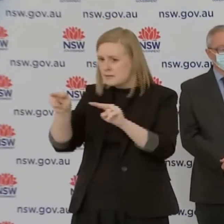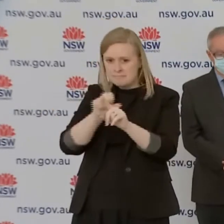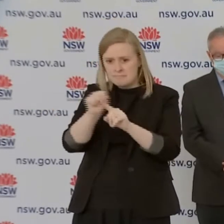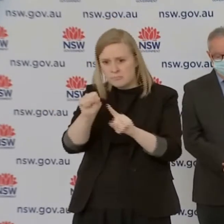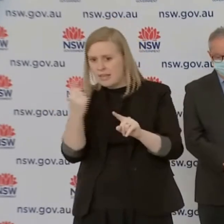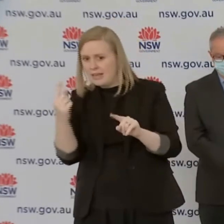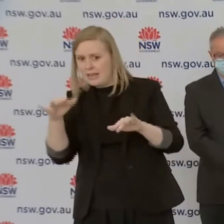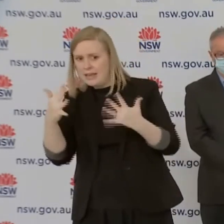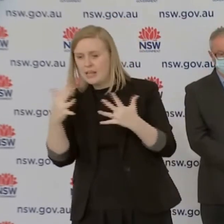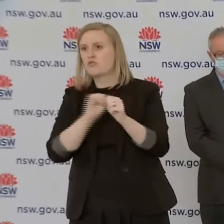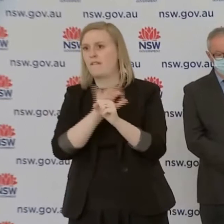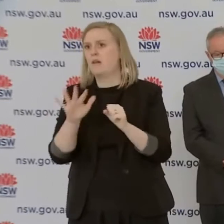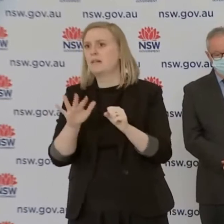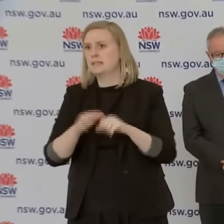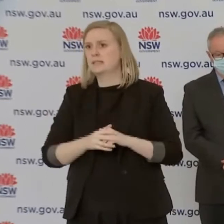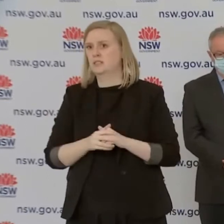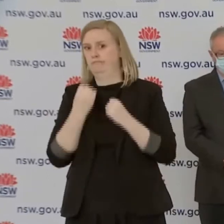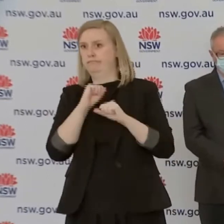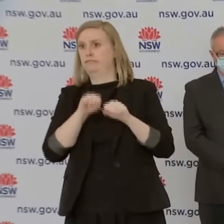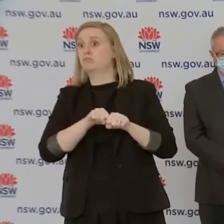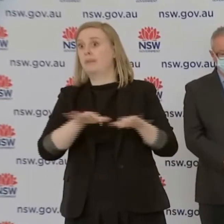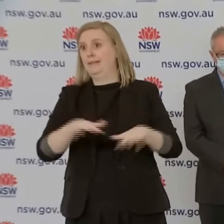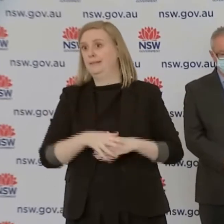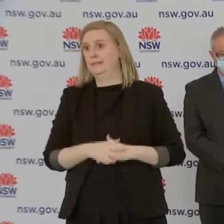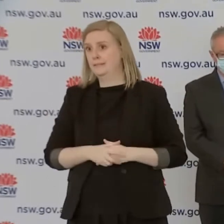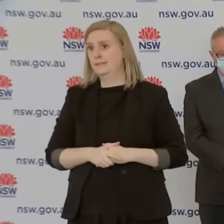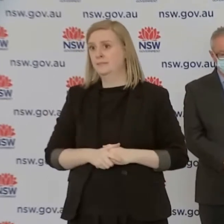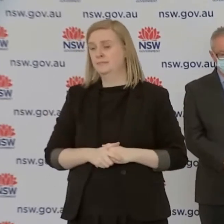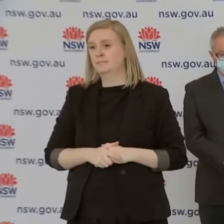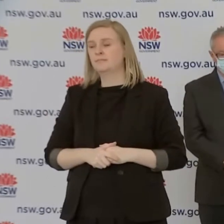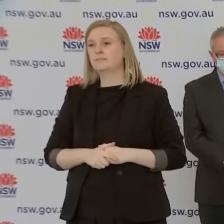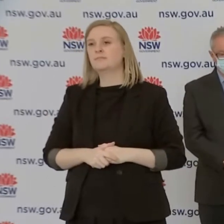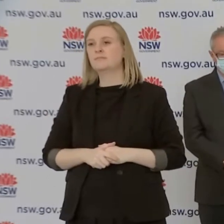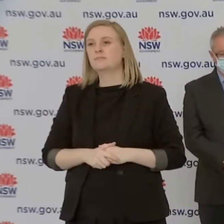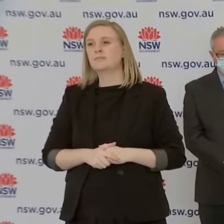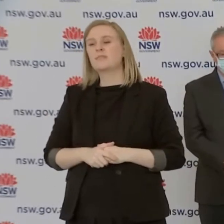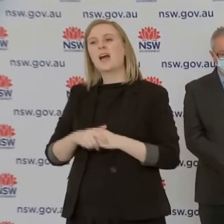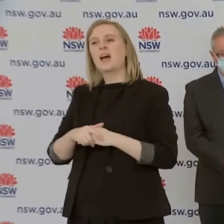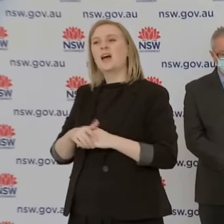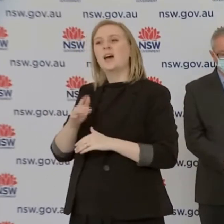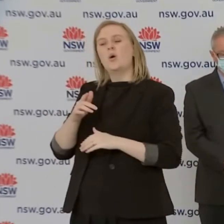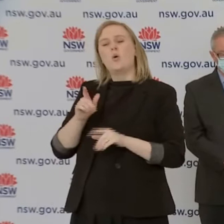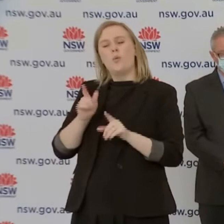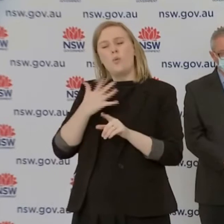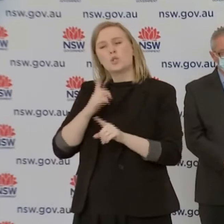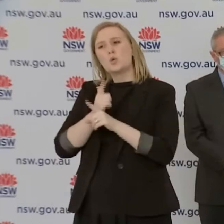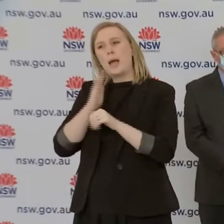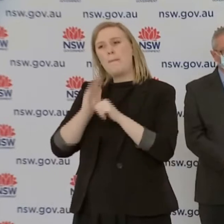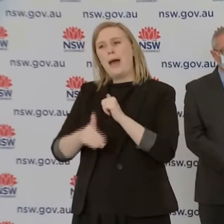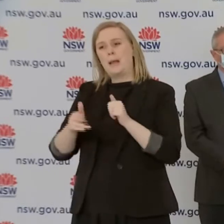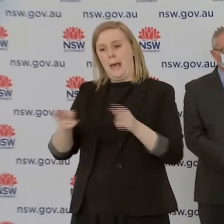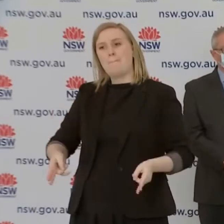highlight the fact that we are seeing some cases in apartment buildings, and we have seen transmission with the Delta